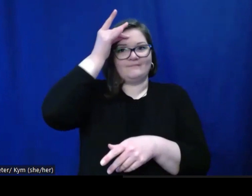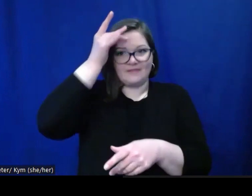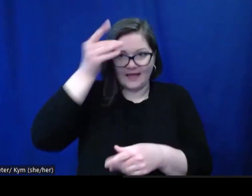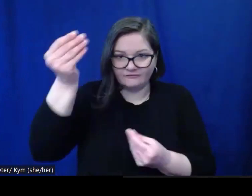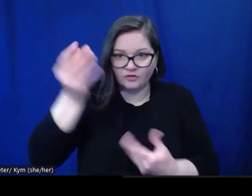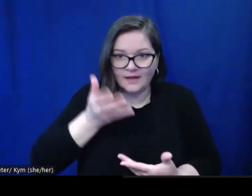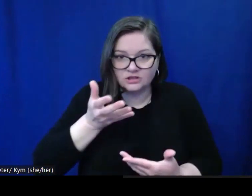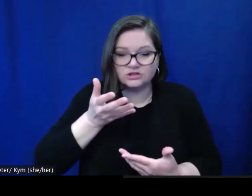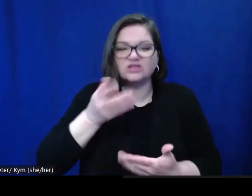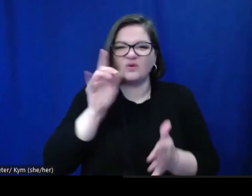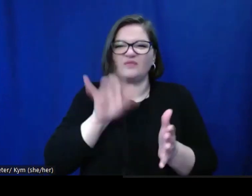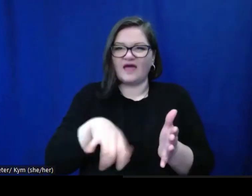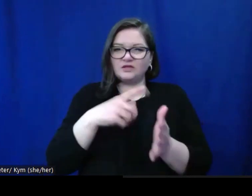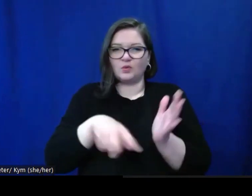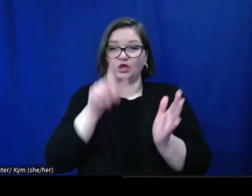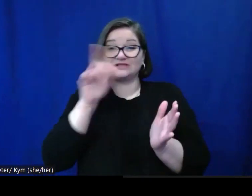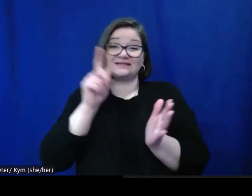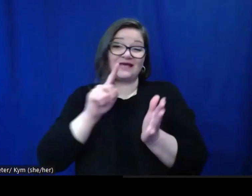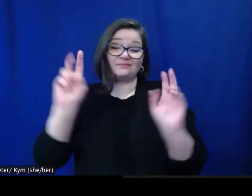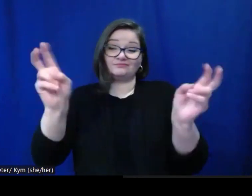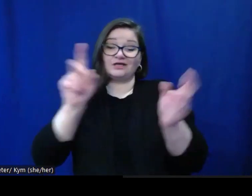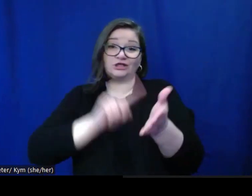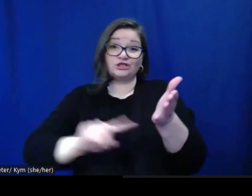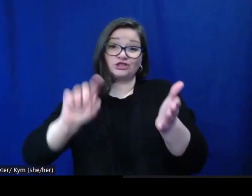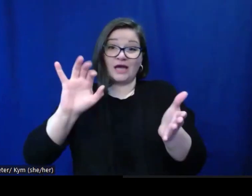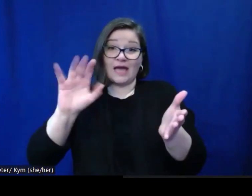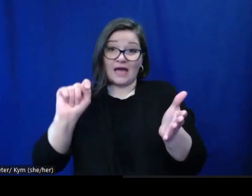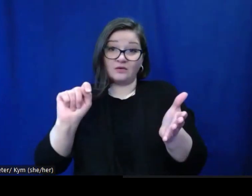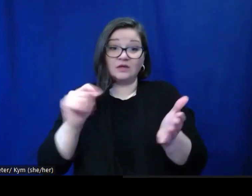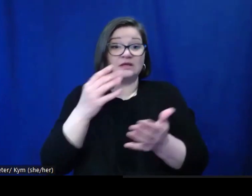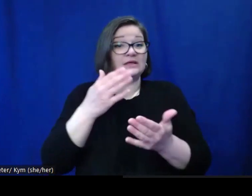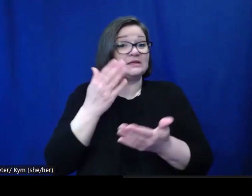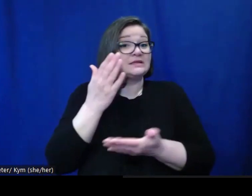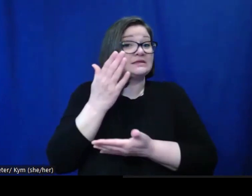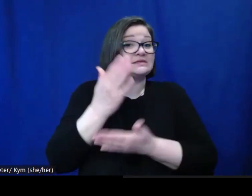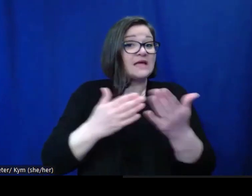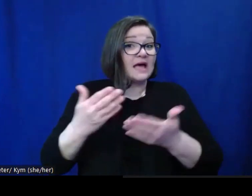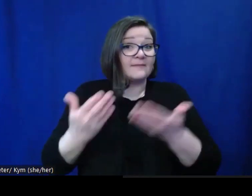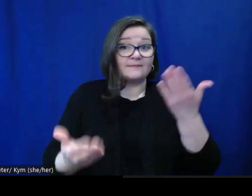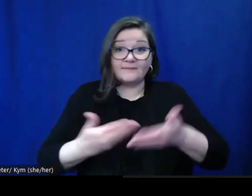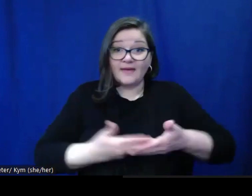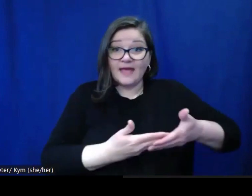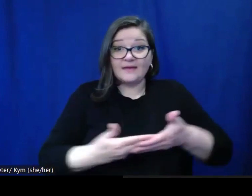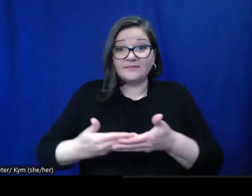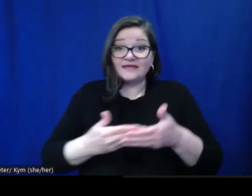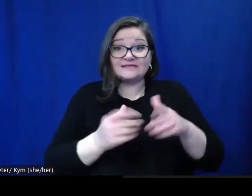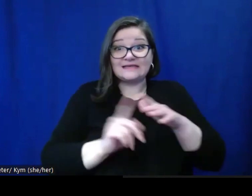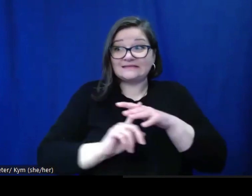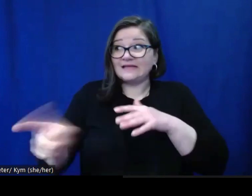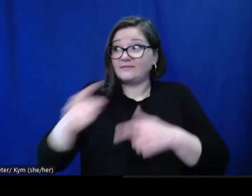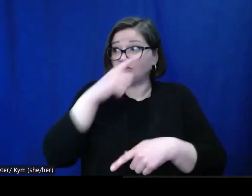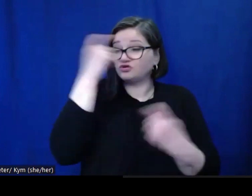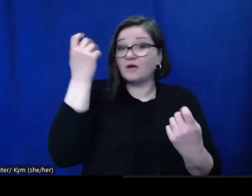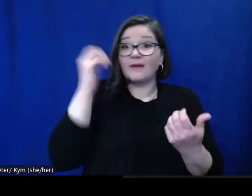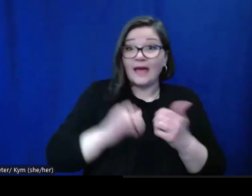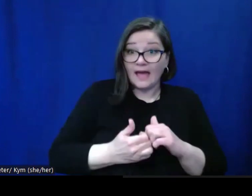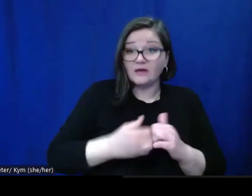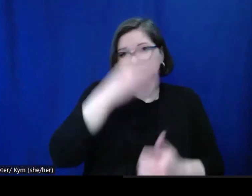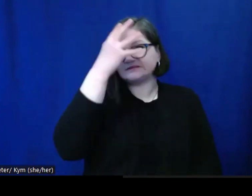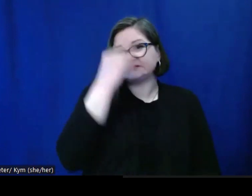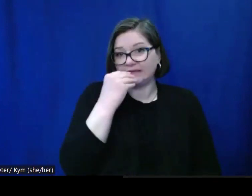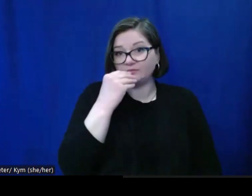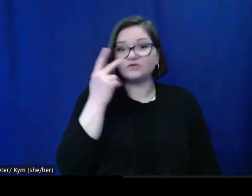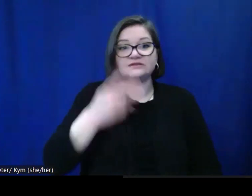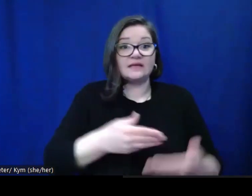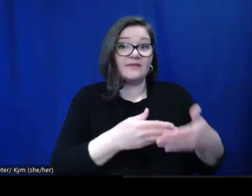they're checking out. Some infants may escape their trauma by sleeping. So we see young infants that sleep for a really long